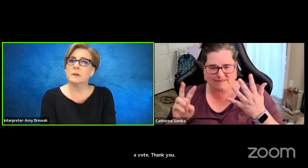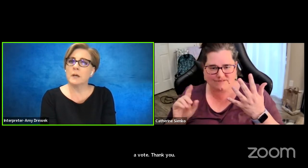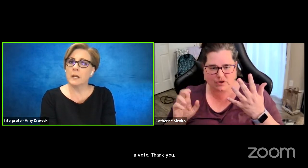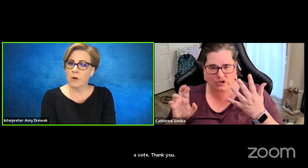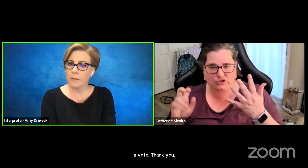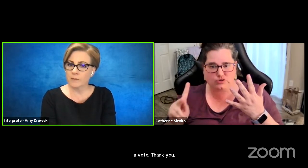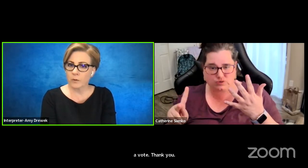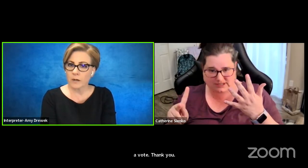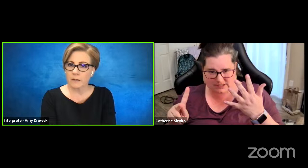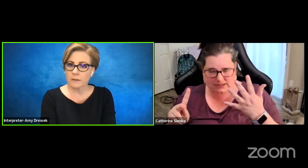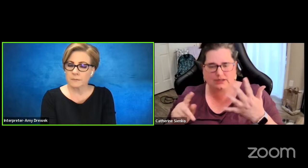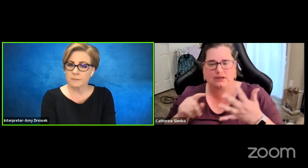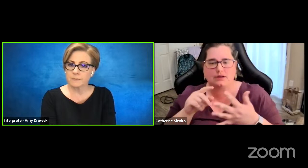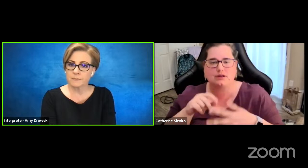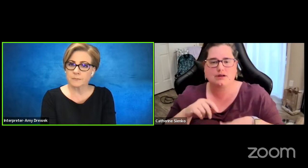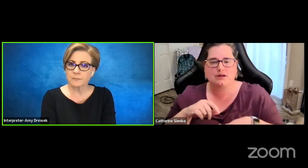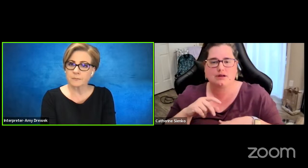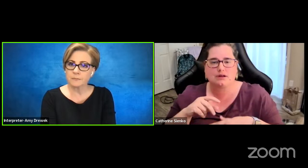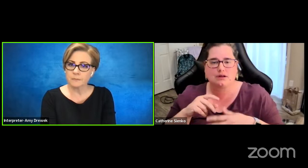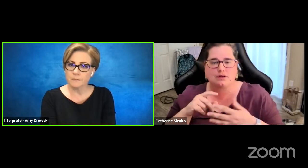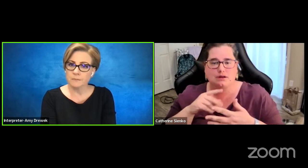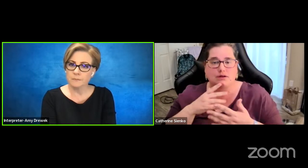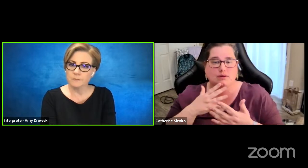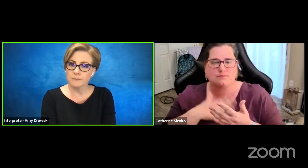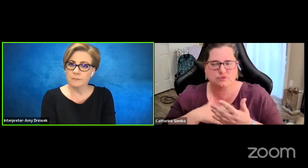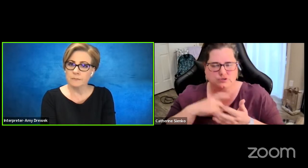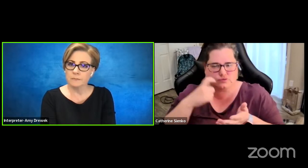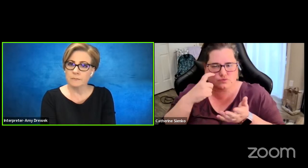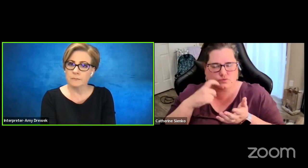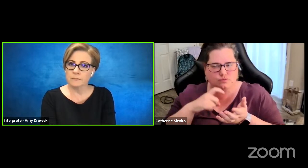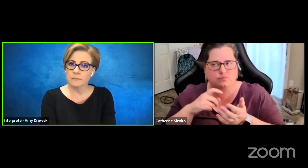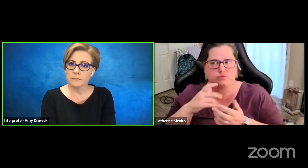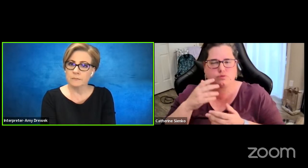Michaels, and Robin Vorick.